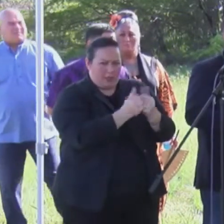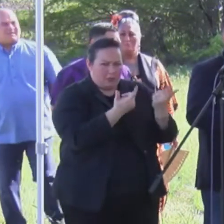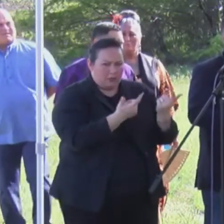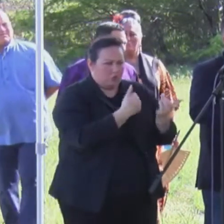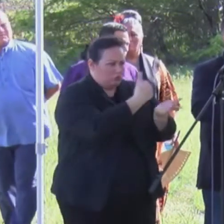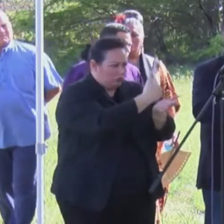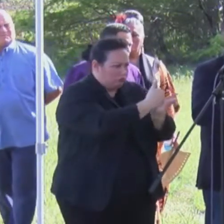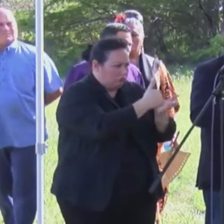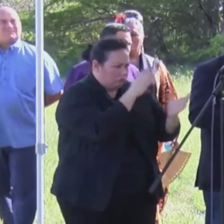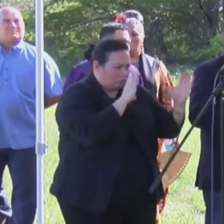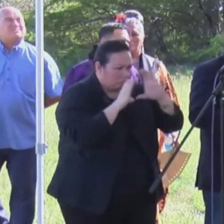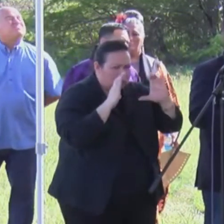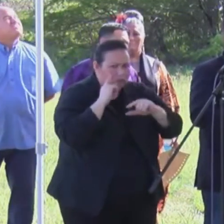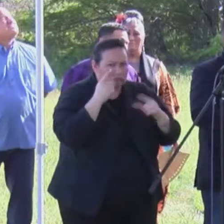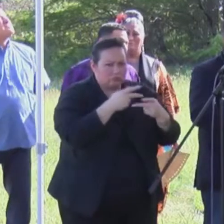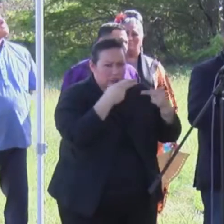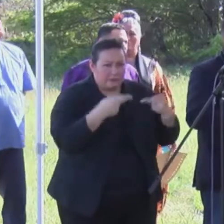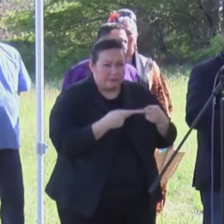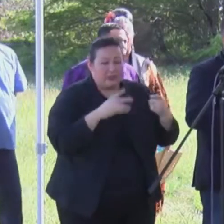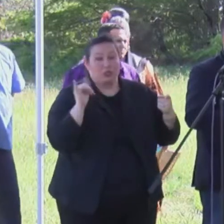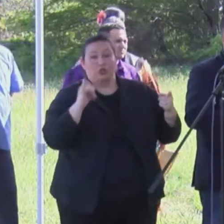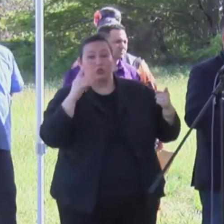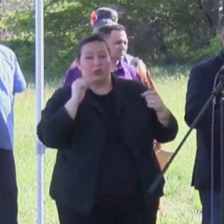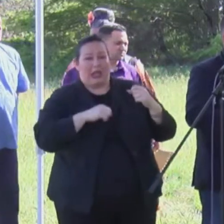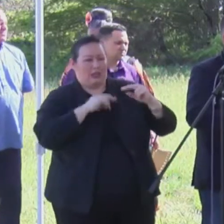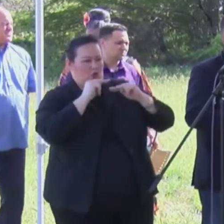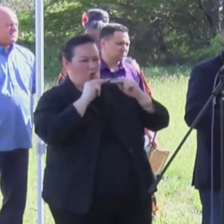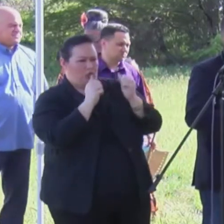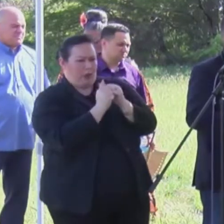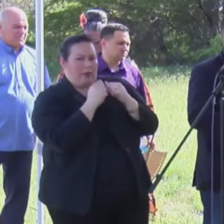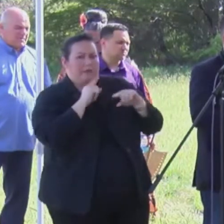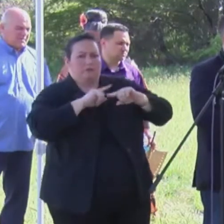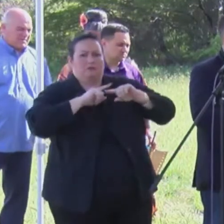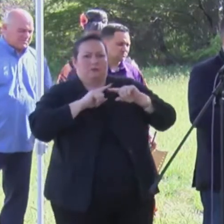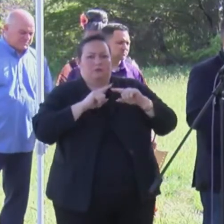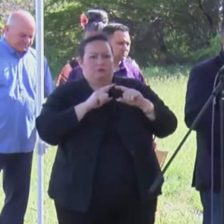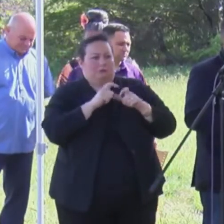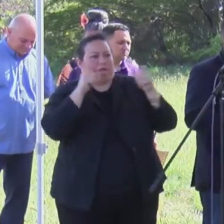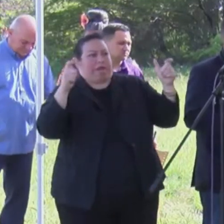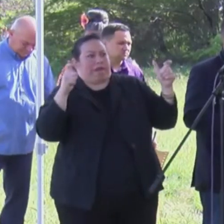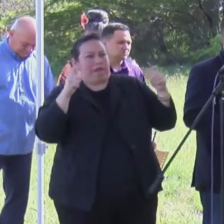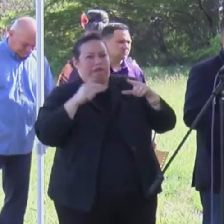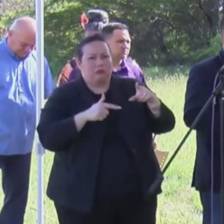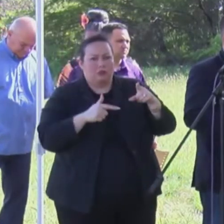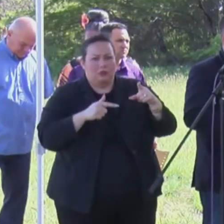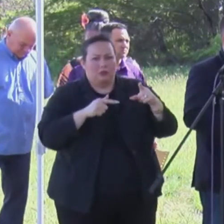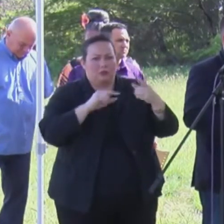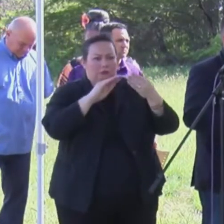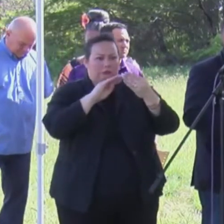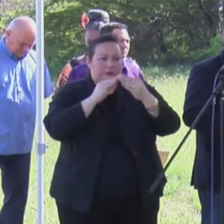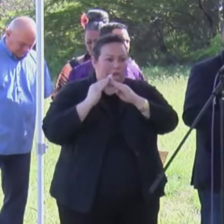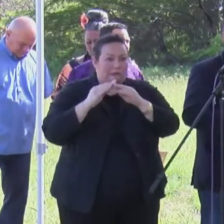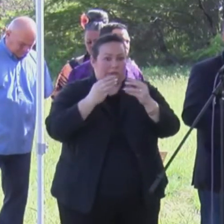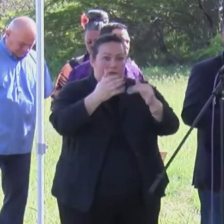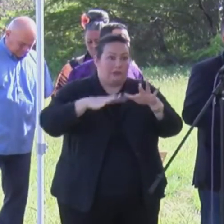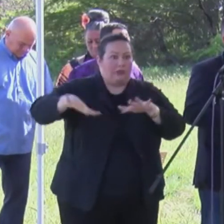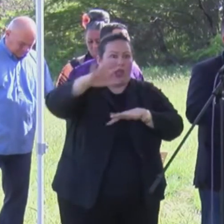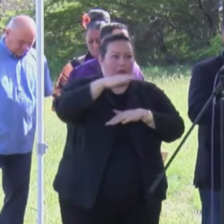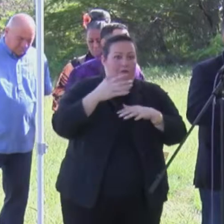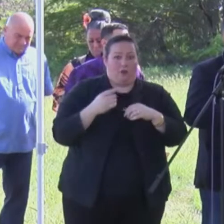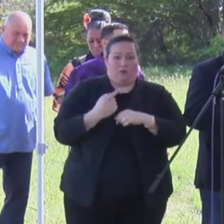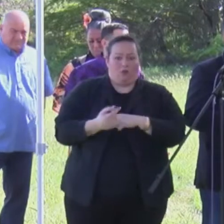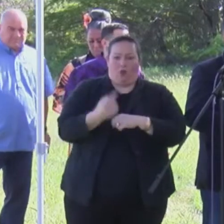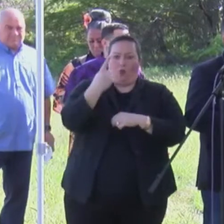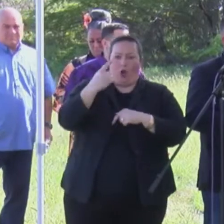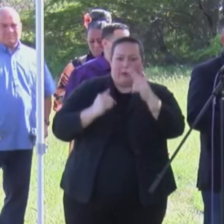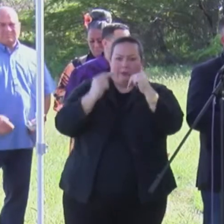that, they're also able to negotiate with some large property owners that have hundreds of units. So our hope is that not